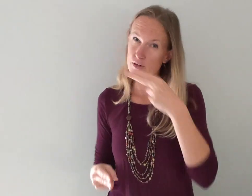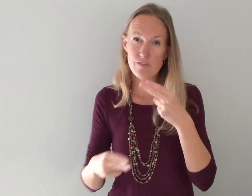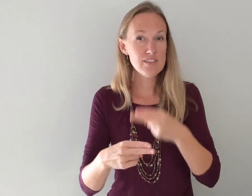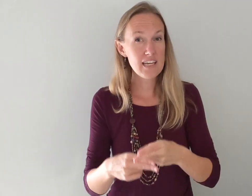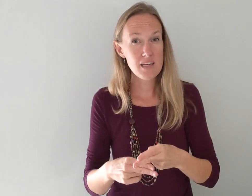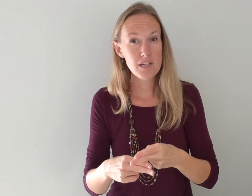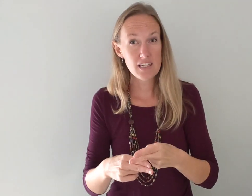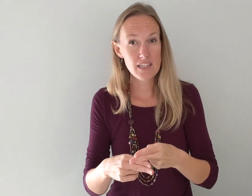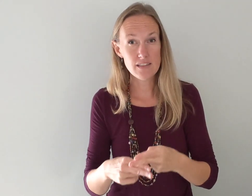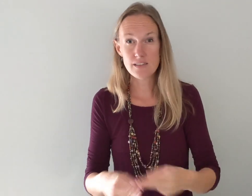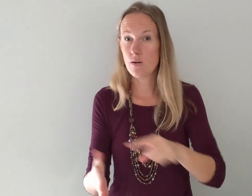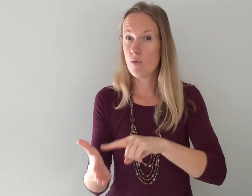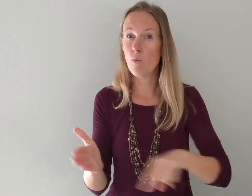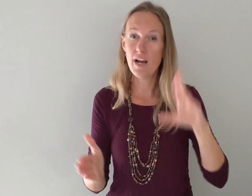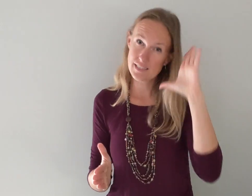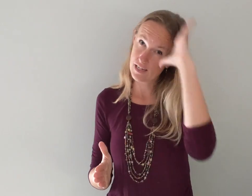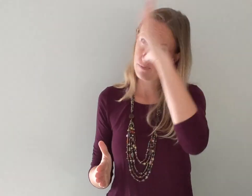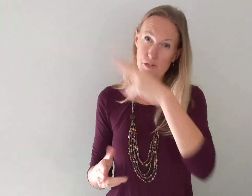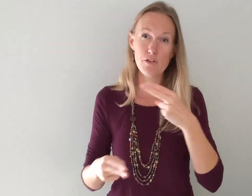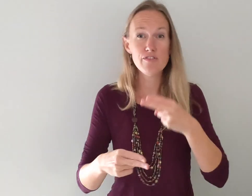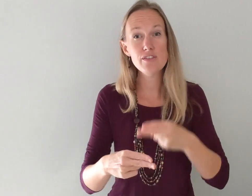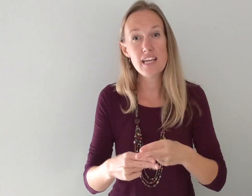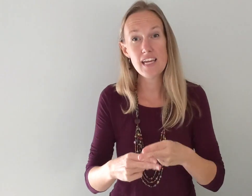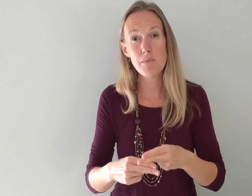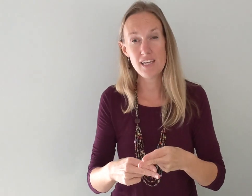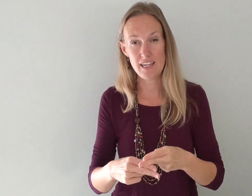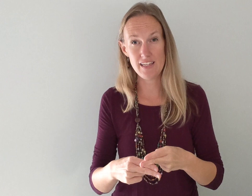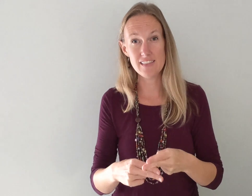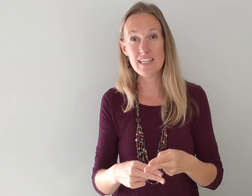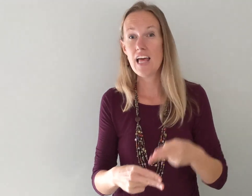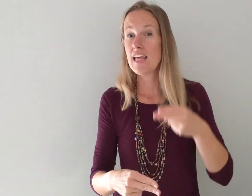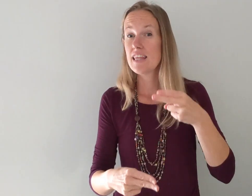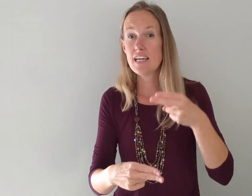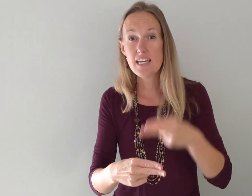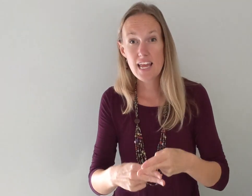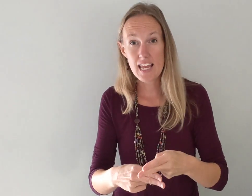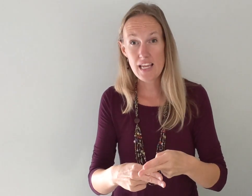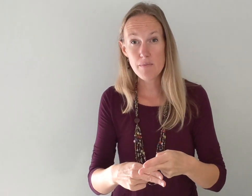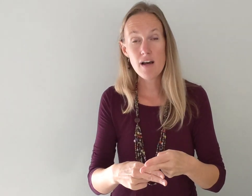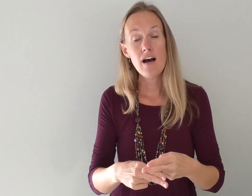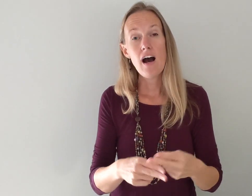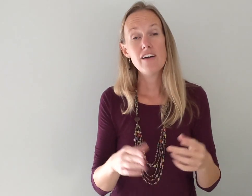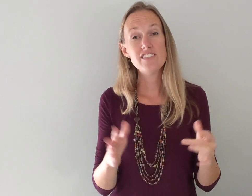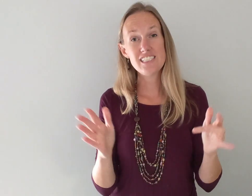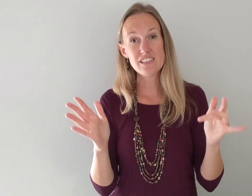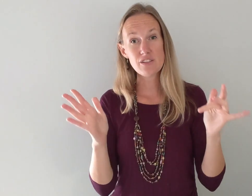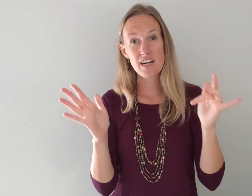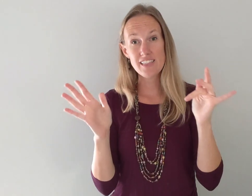beautiful name it is. What a beautiful name it is. The name of Jesus Christ. So